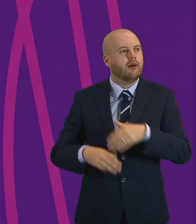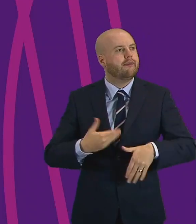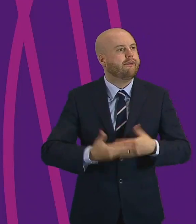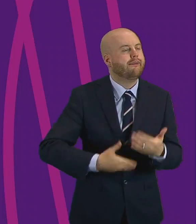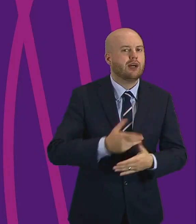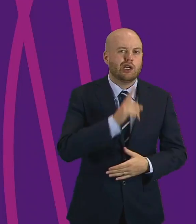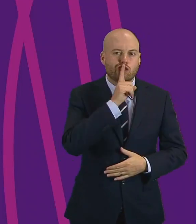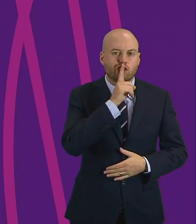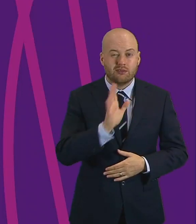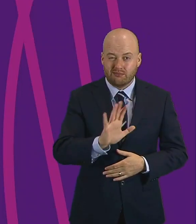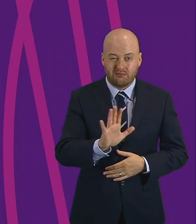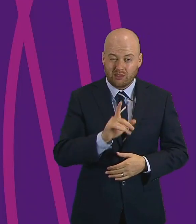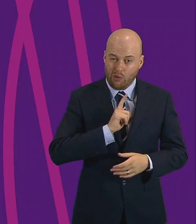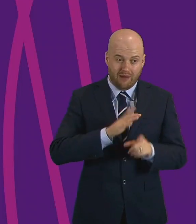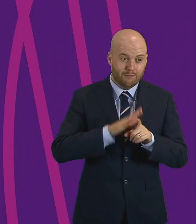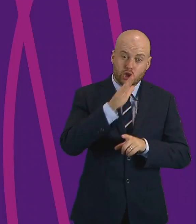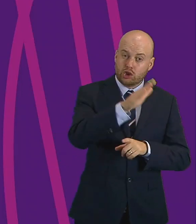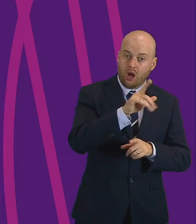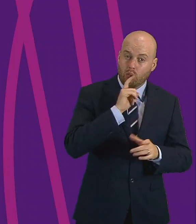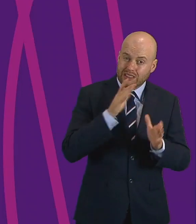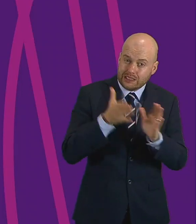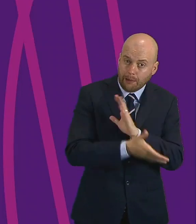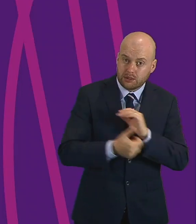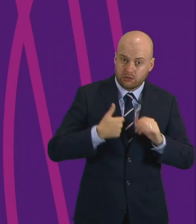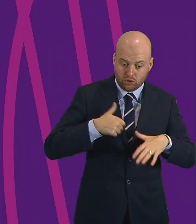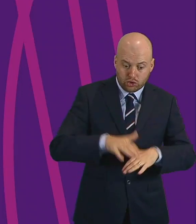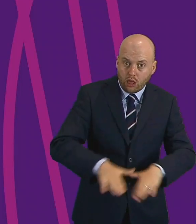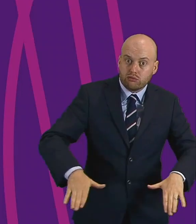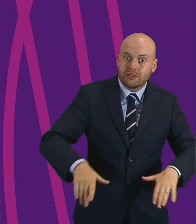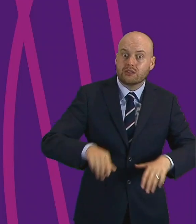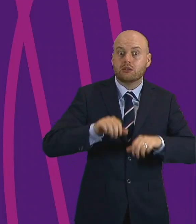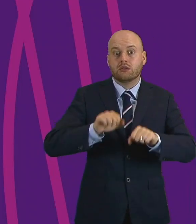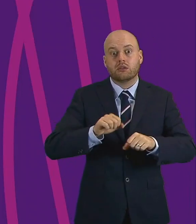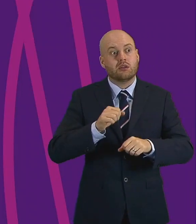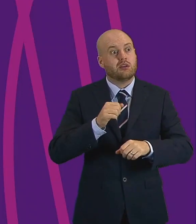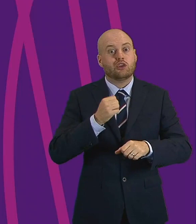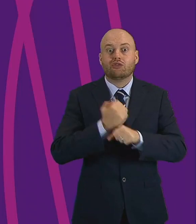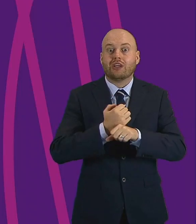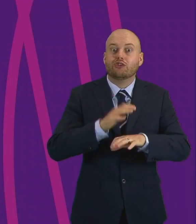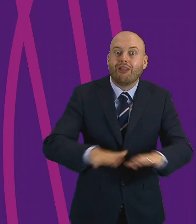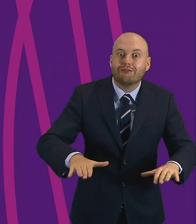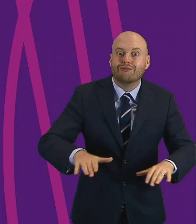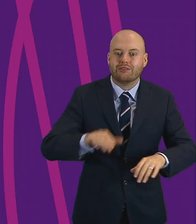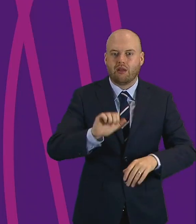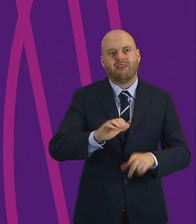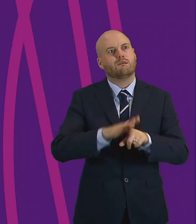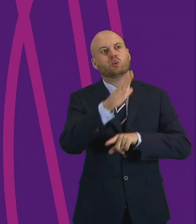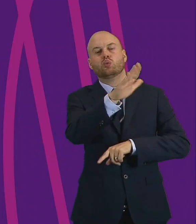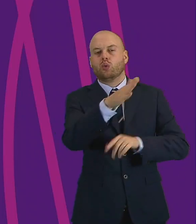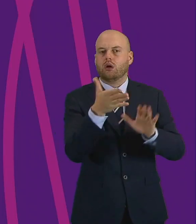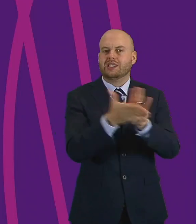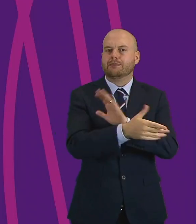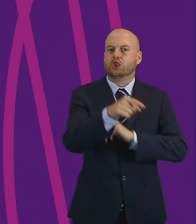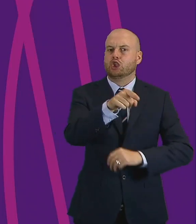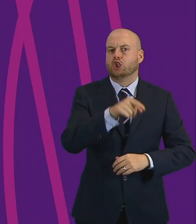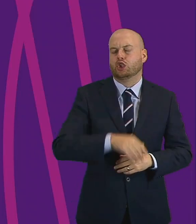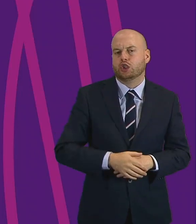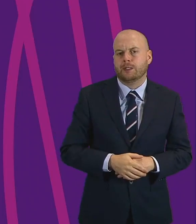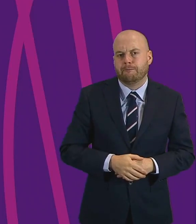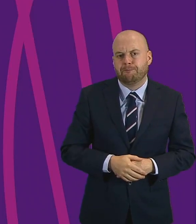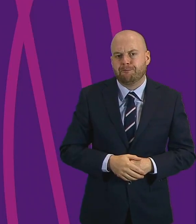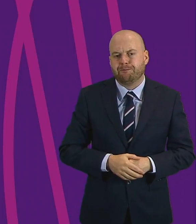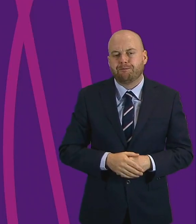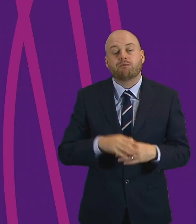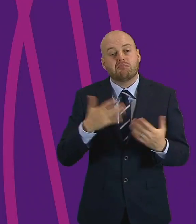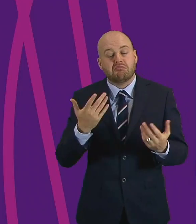financial problems, more borrowing is seldom the answer. Neither is it often the right answer for a country. Another option for the